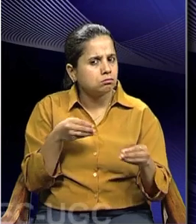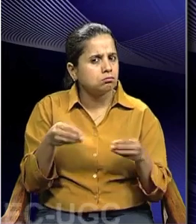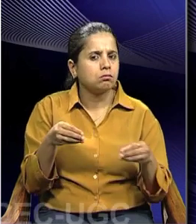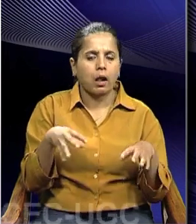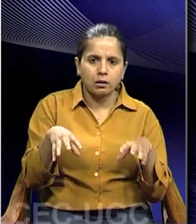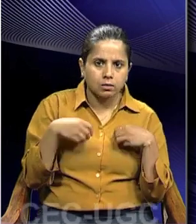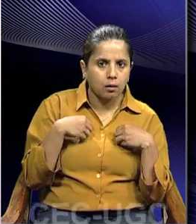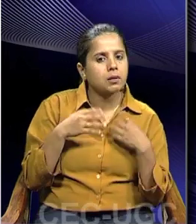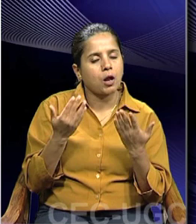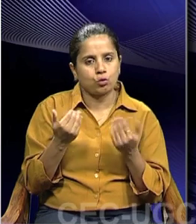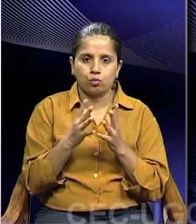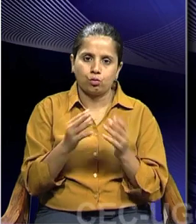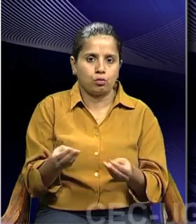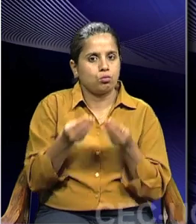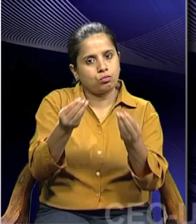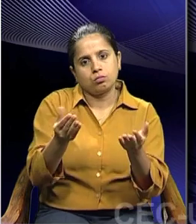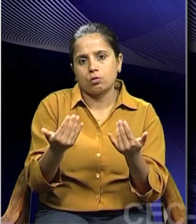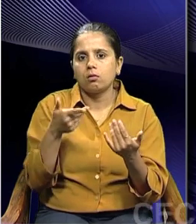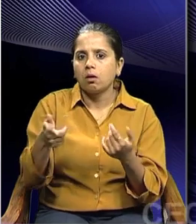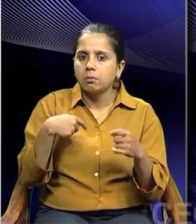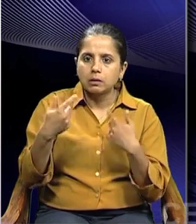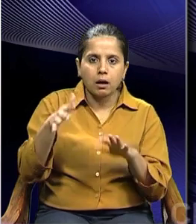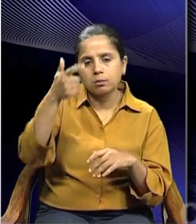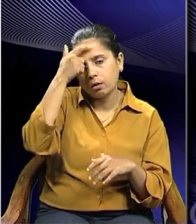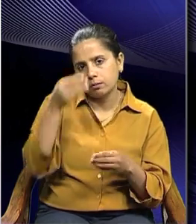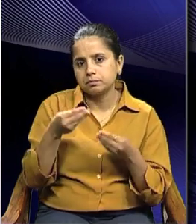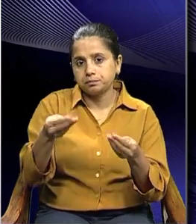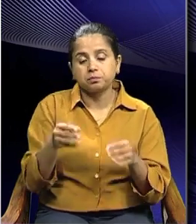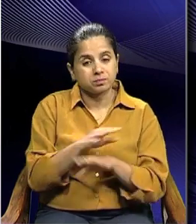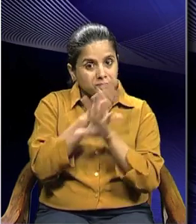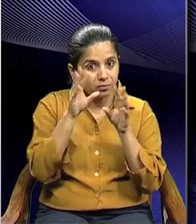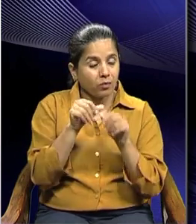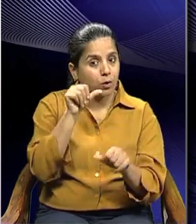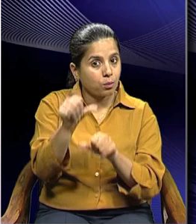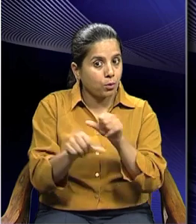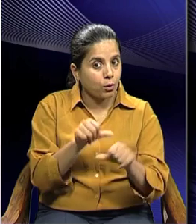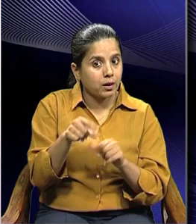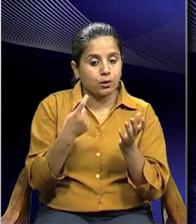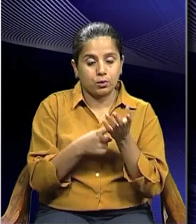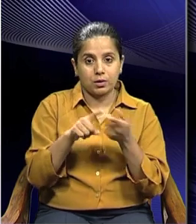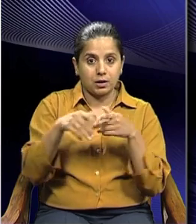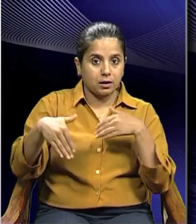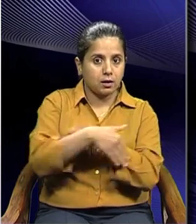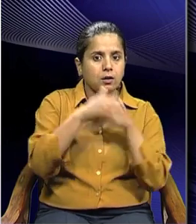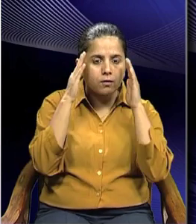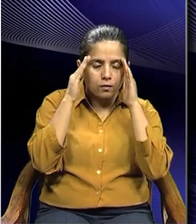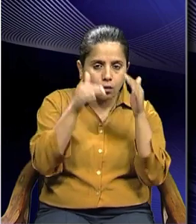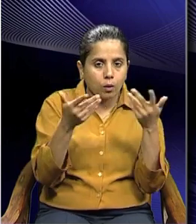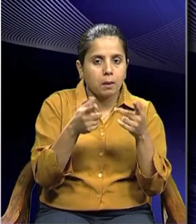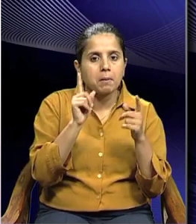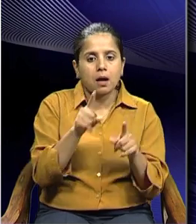can provide solution to the business problems. In this entire process of re-engineering, the focus is on